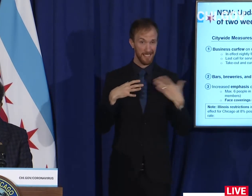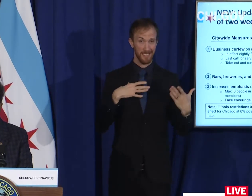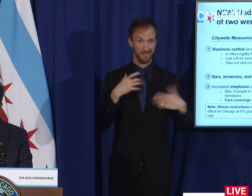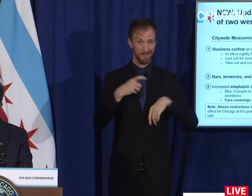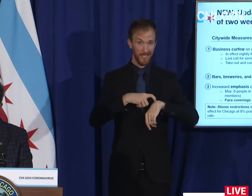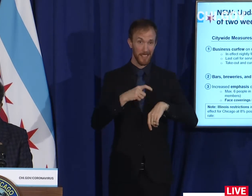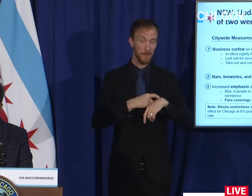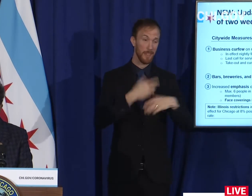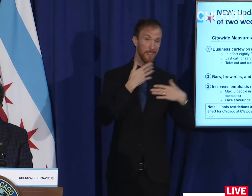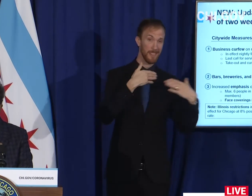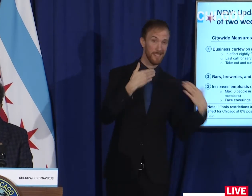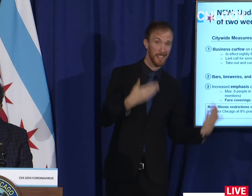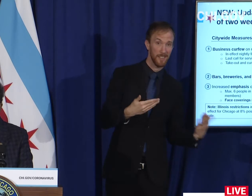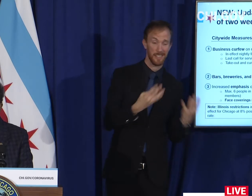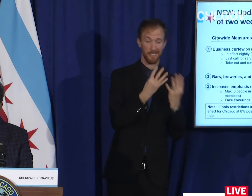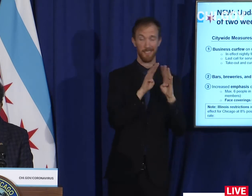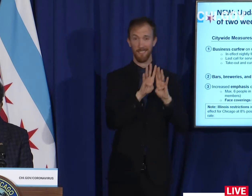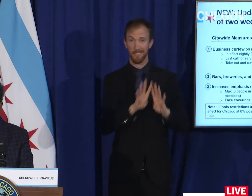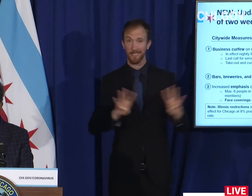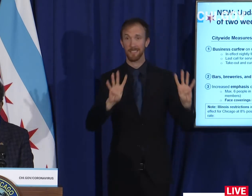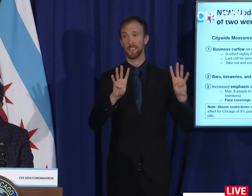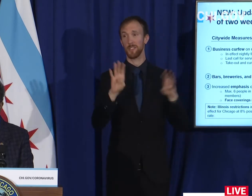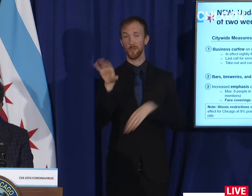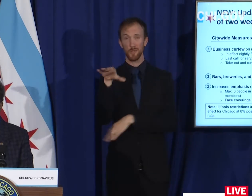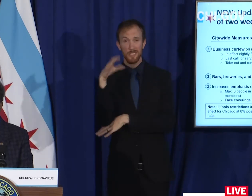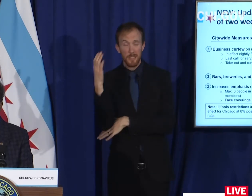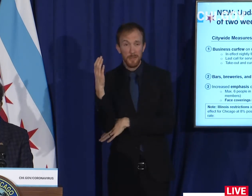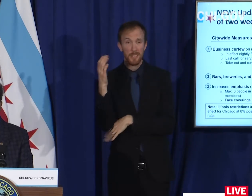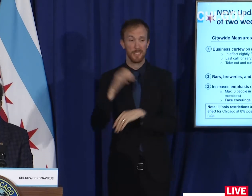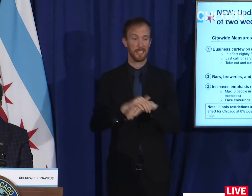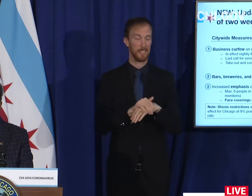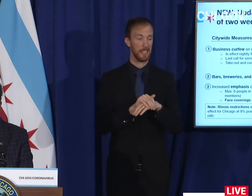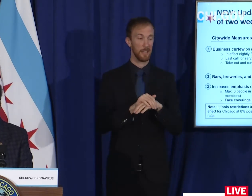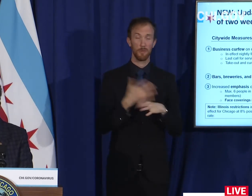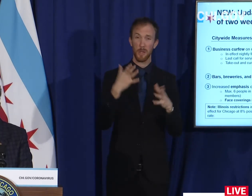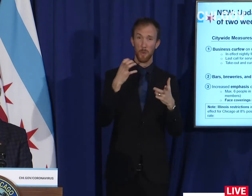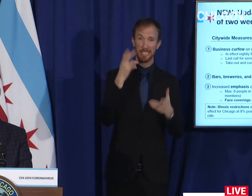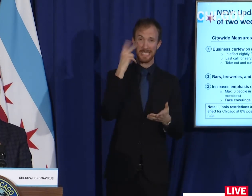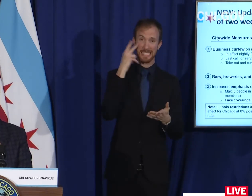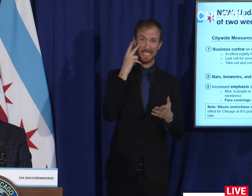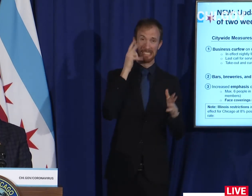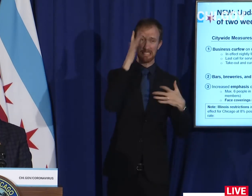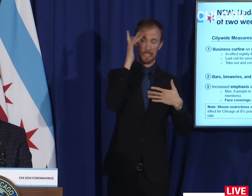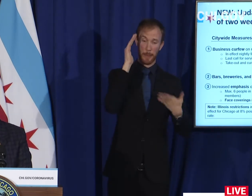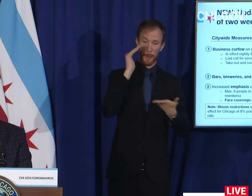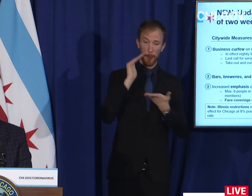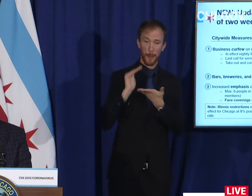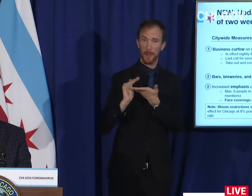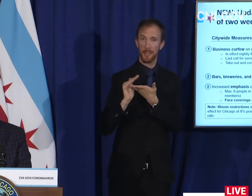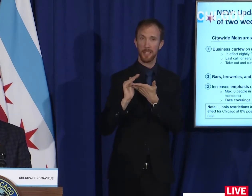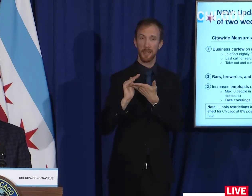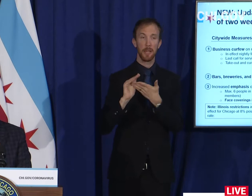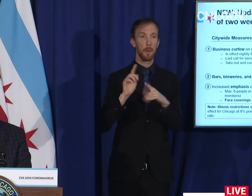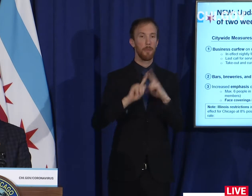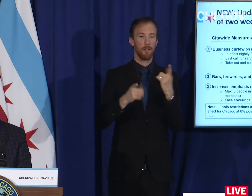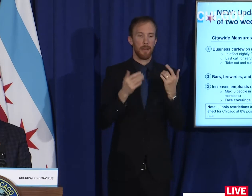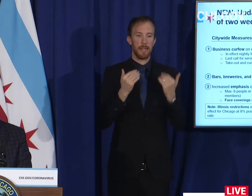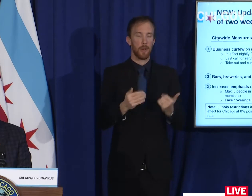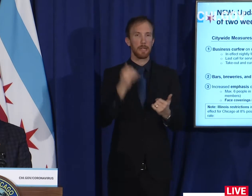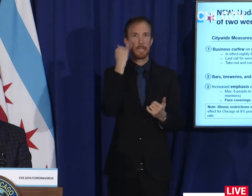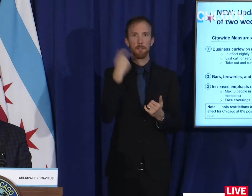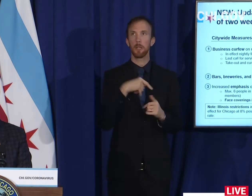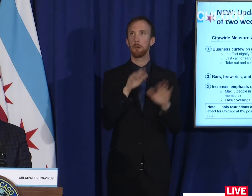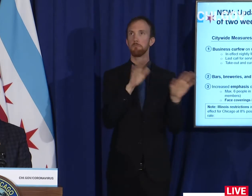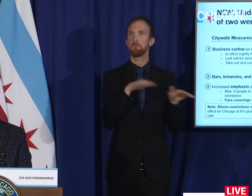traditions. But that is exactly the path that we are on right now if we do not take heed and